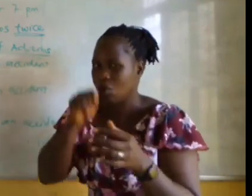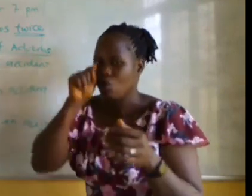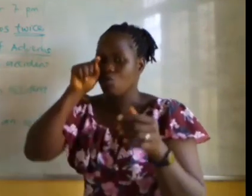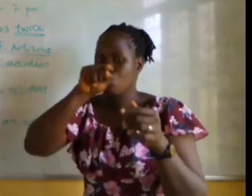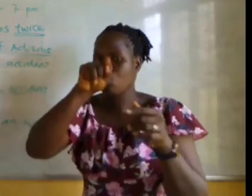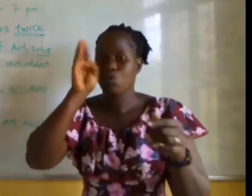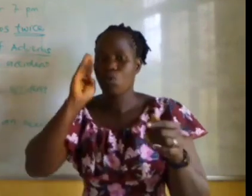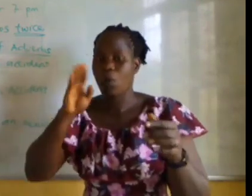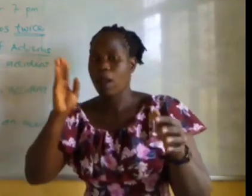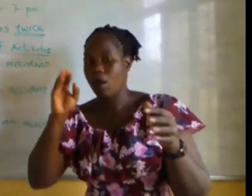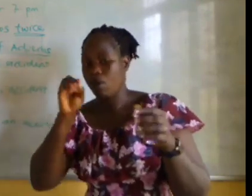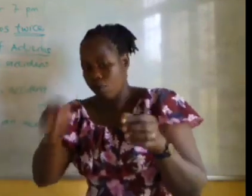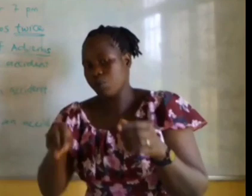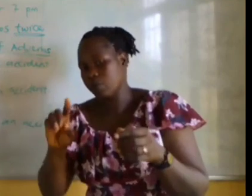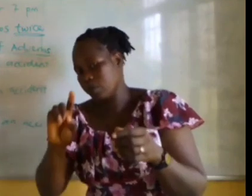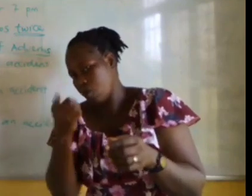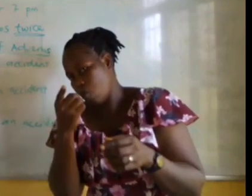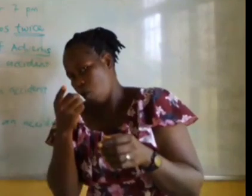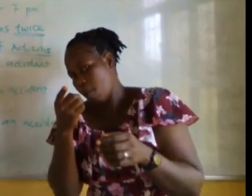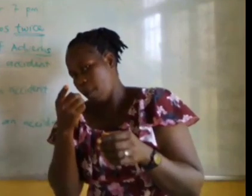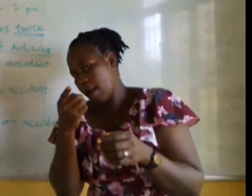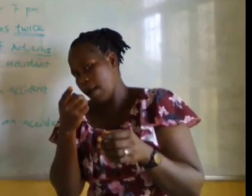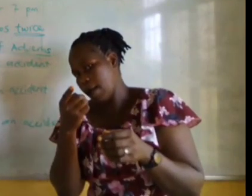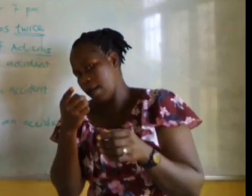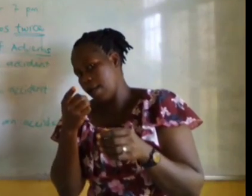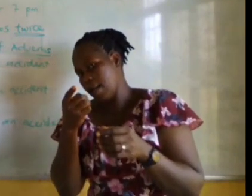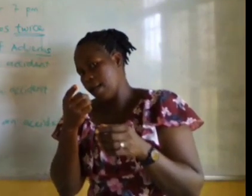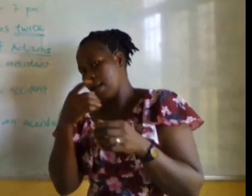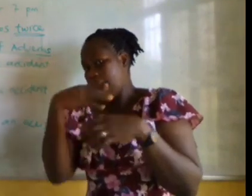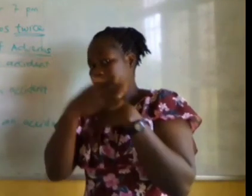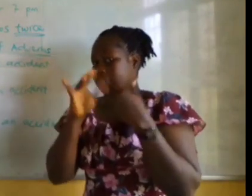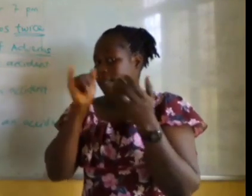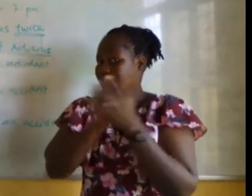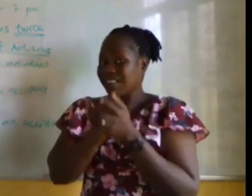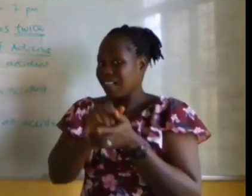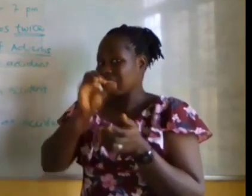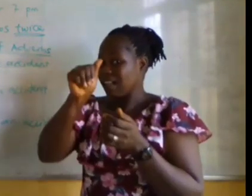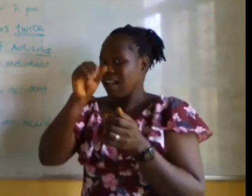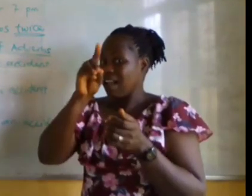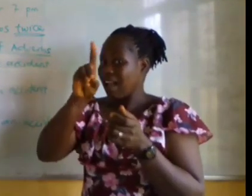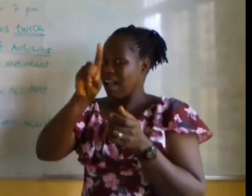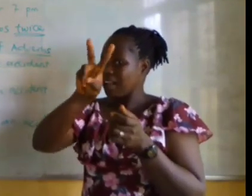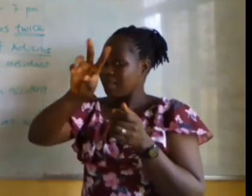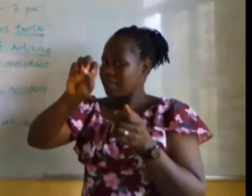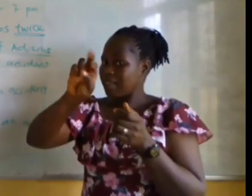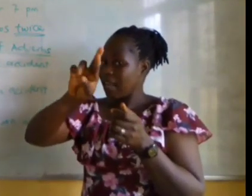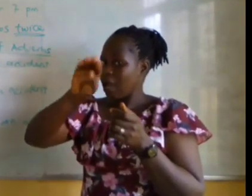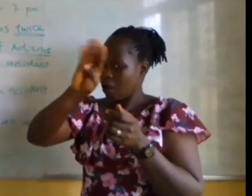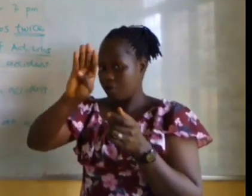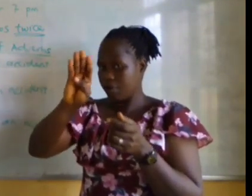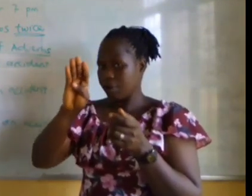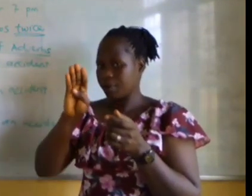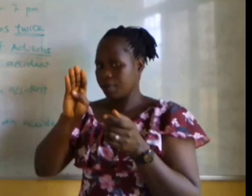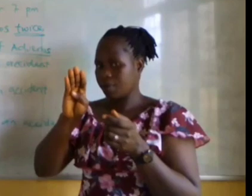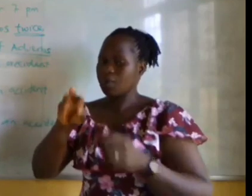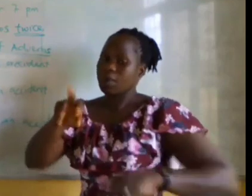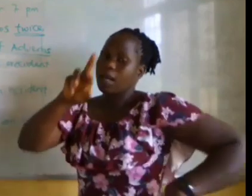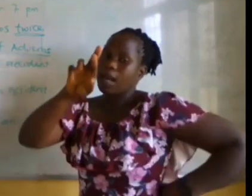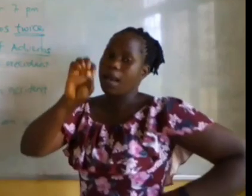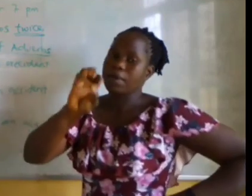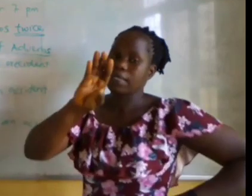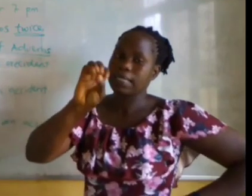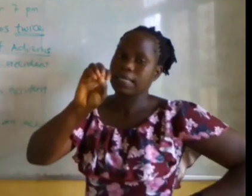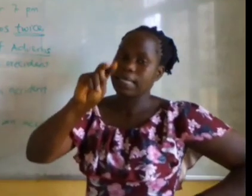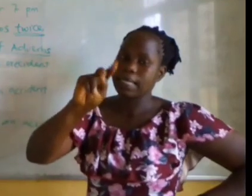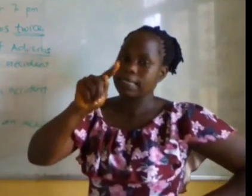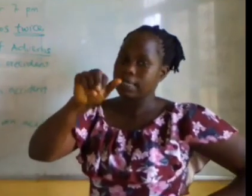you will make use of a comma before the subject. It comes right before the subject. P here is the subject. Recently